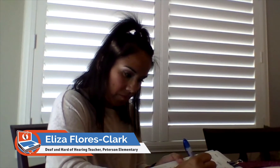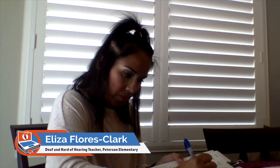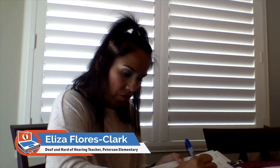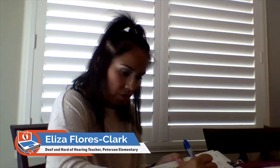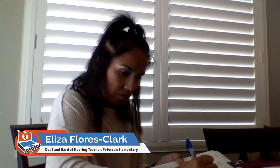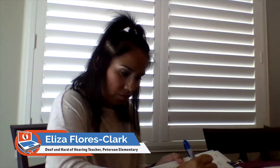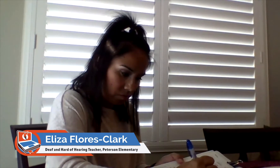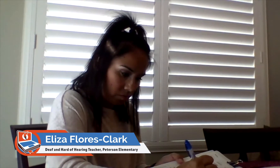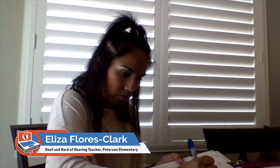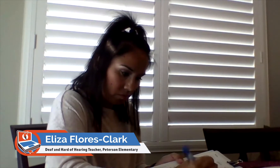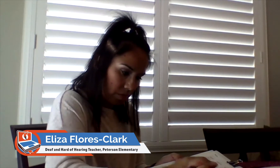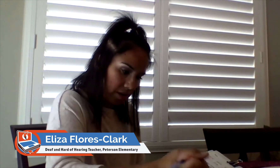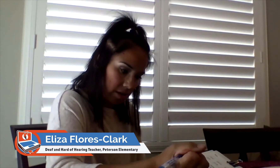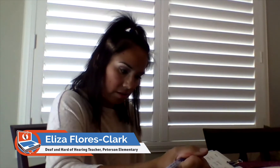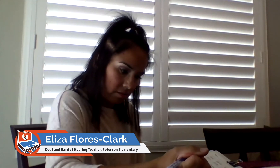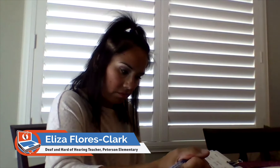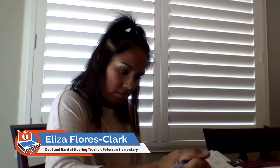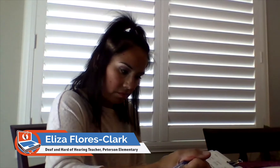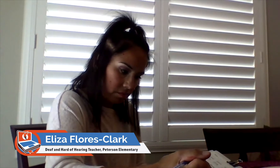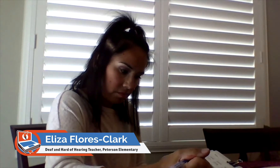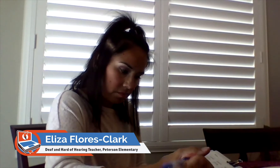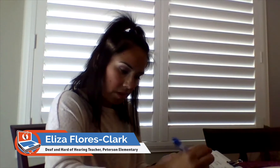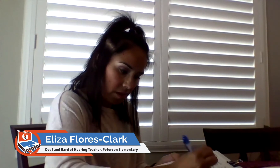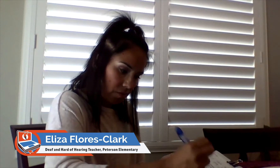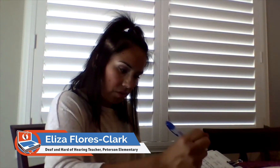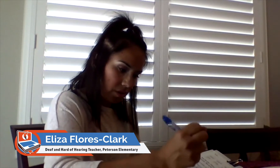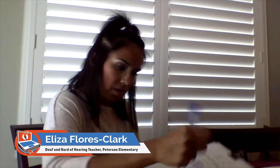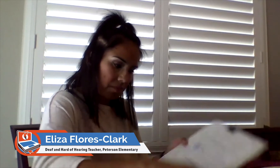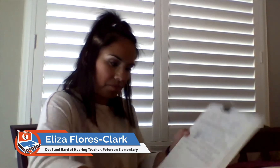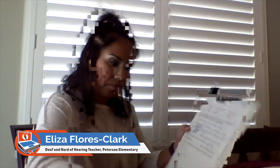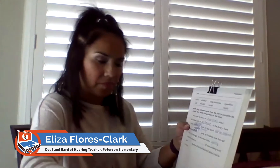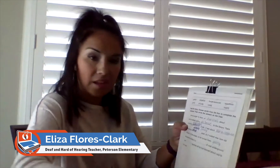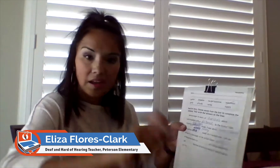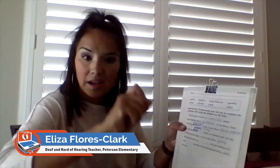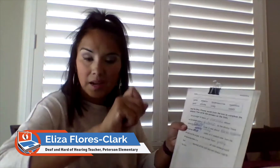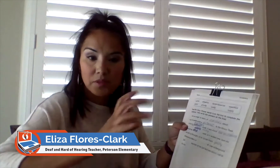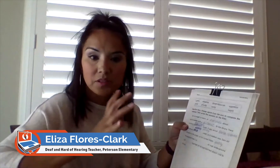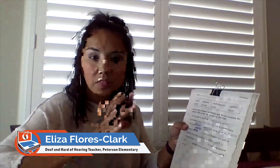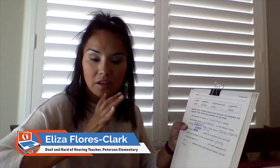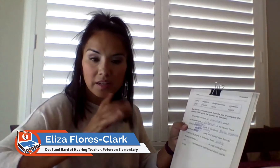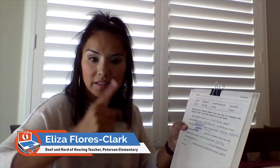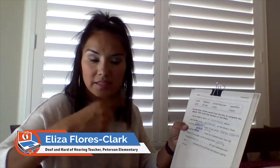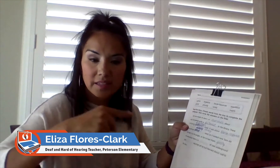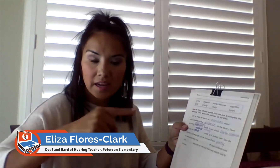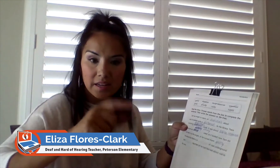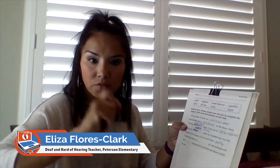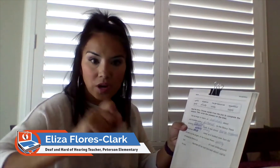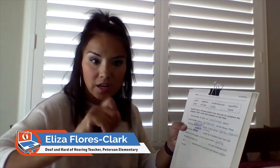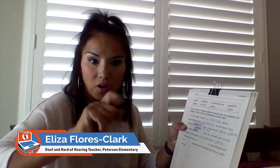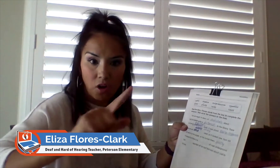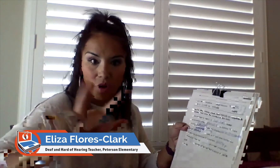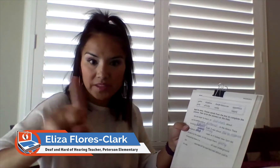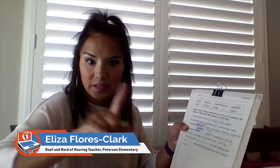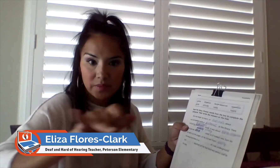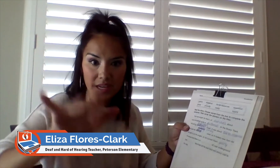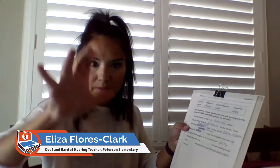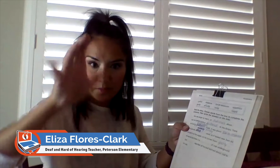Oh no, I didn't. Really? I'm just talking and signing and writing all at the same time. I'm